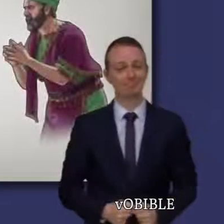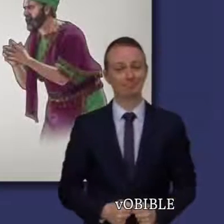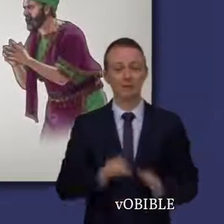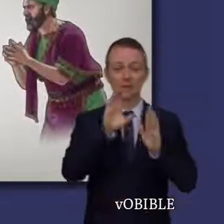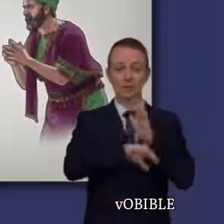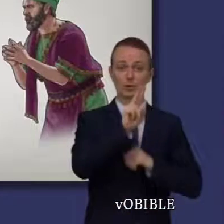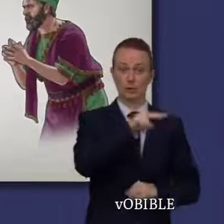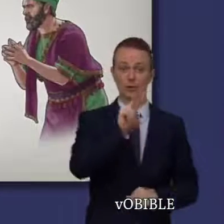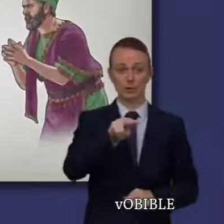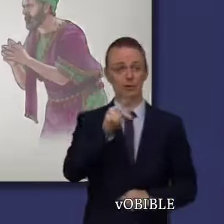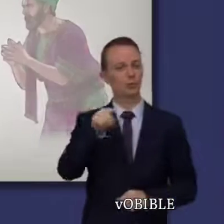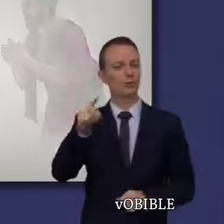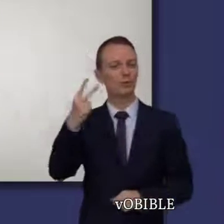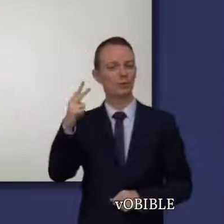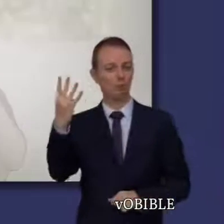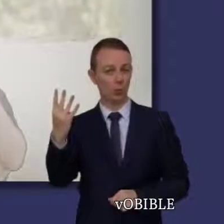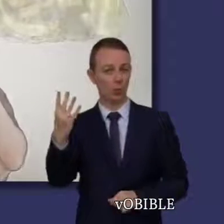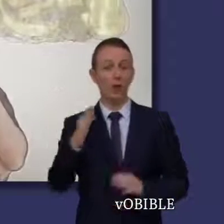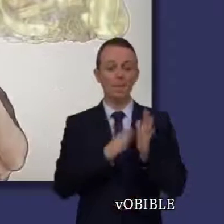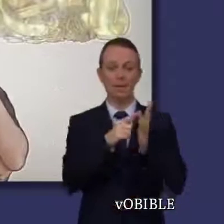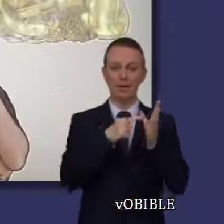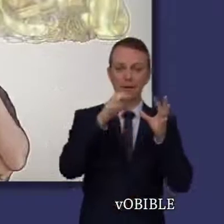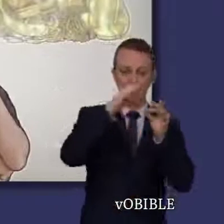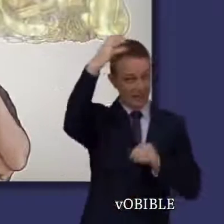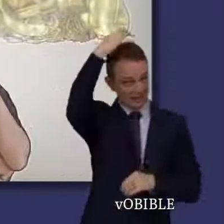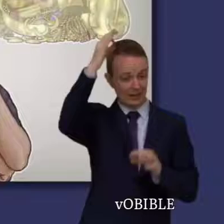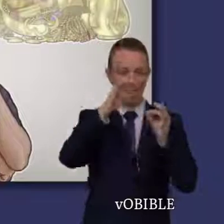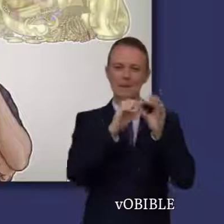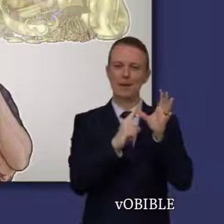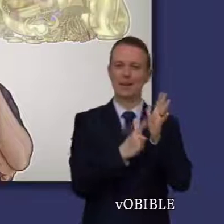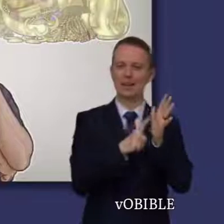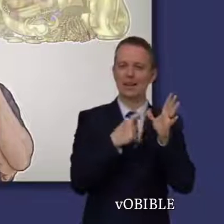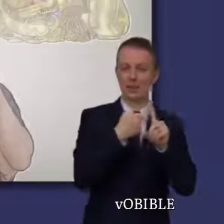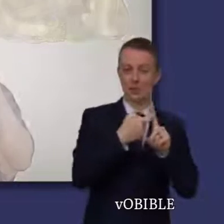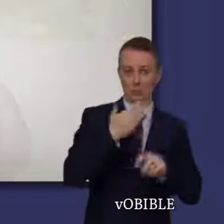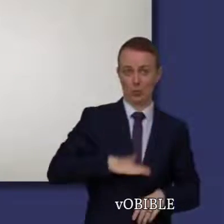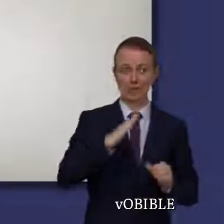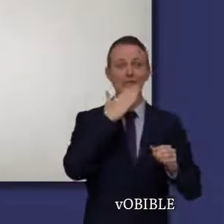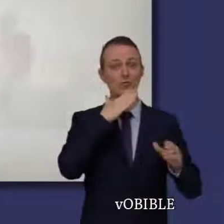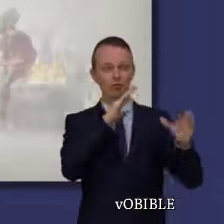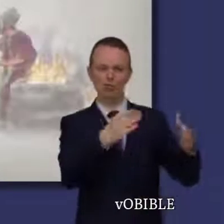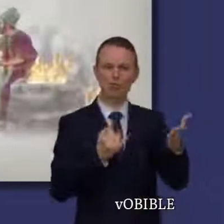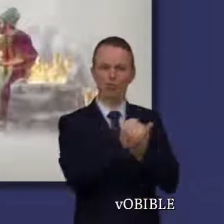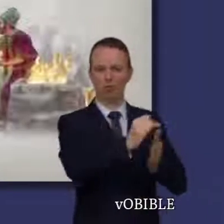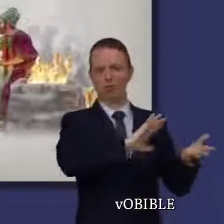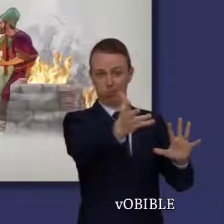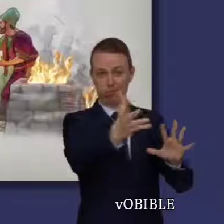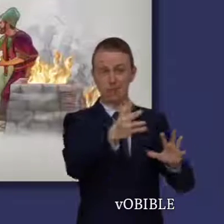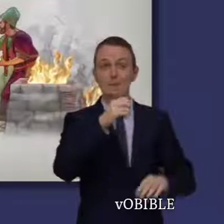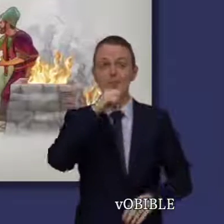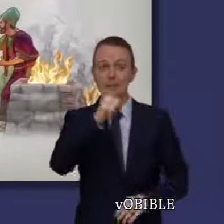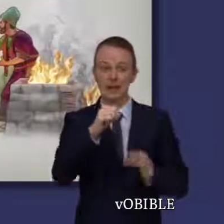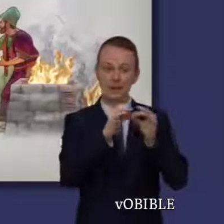Moabite King Balak hires Balaam, a greedy non-Israelite, to curse Israel. But Jehovah makes